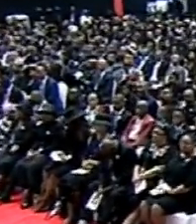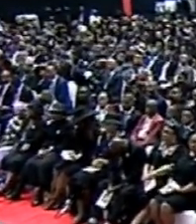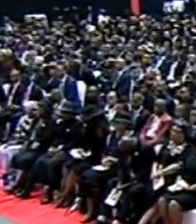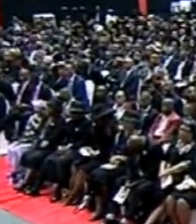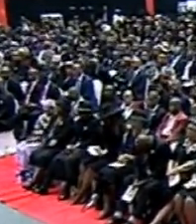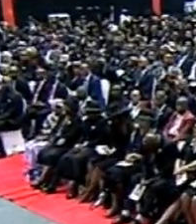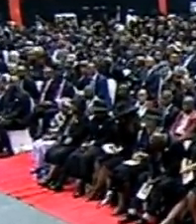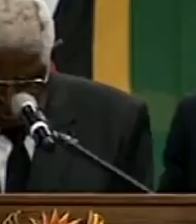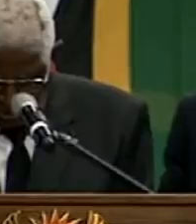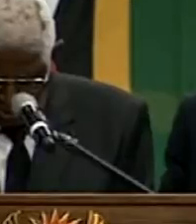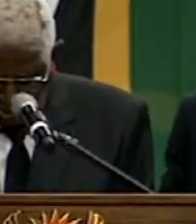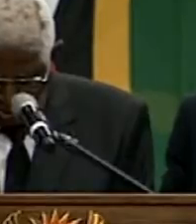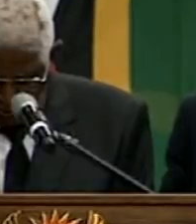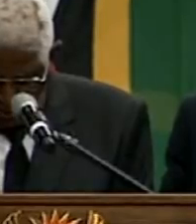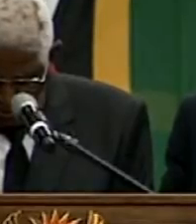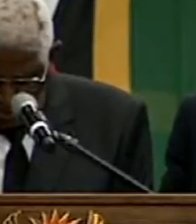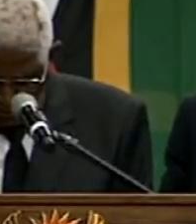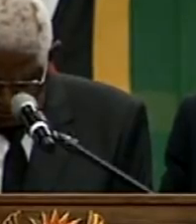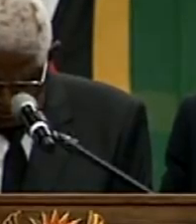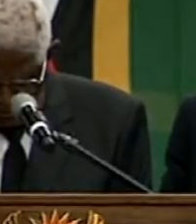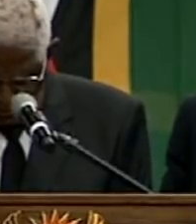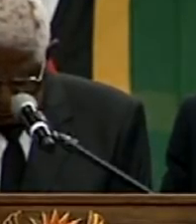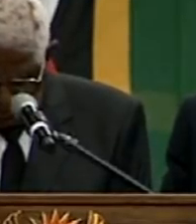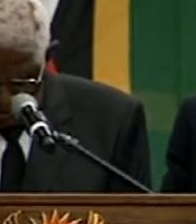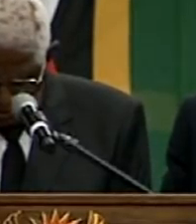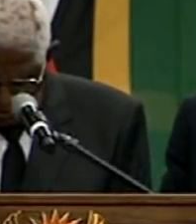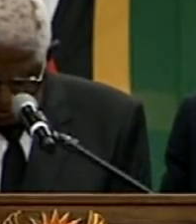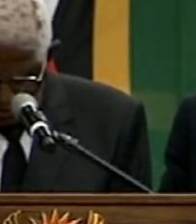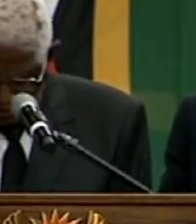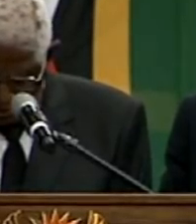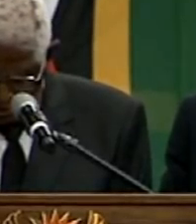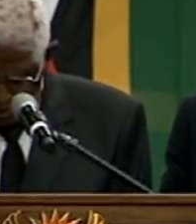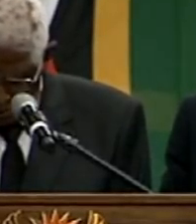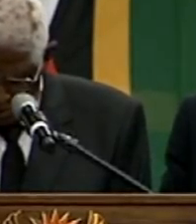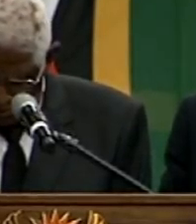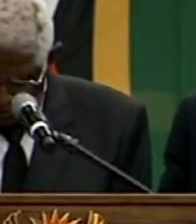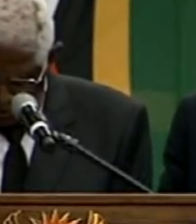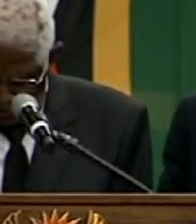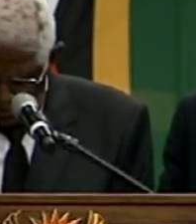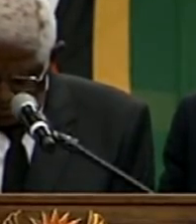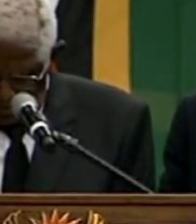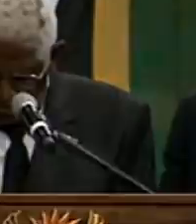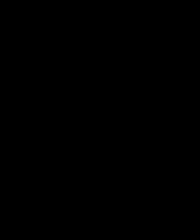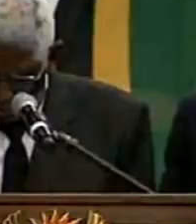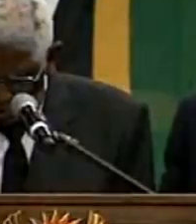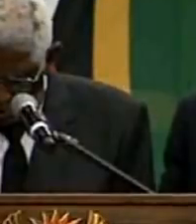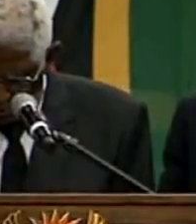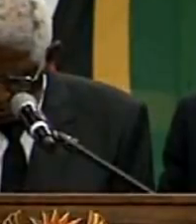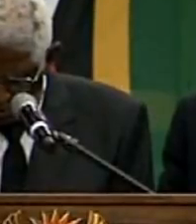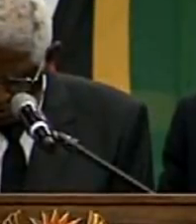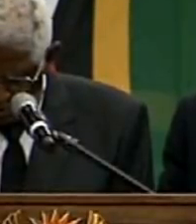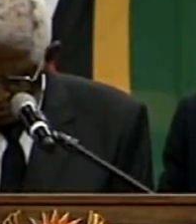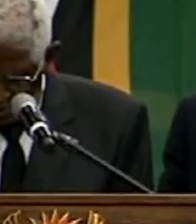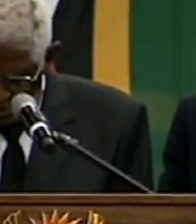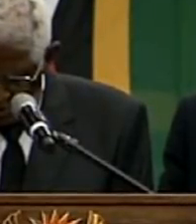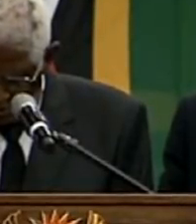this stage, in conclusion, to convey my profound and sincere sympathy to all